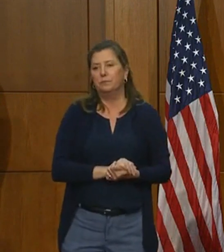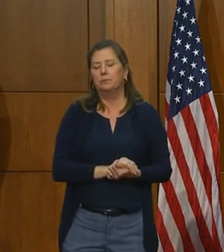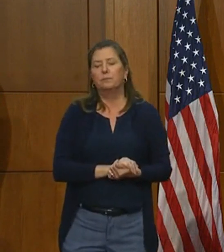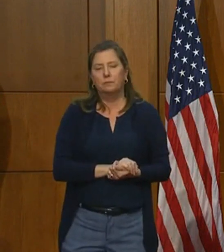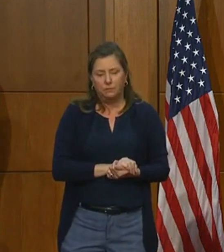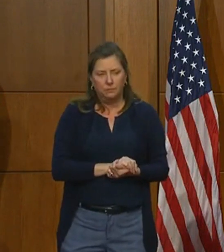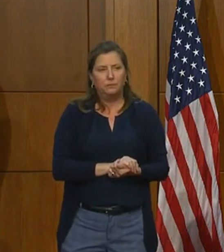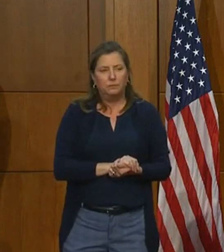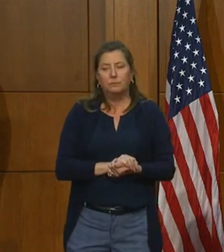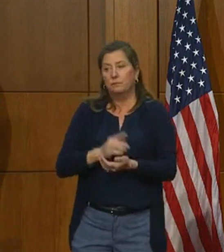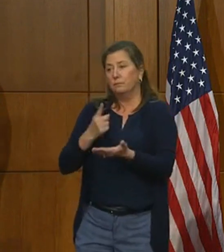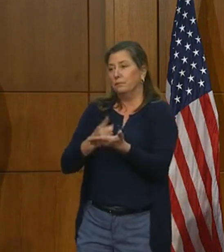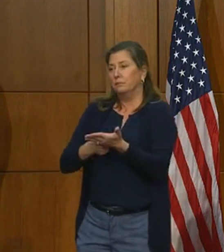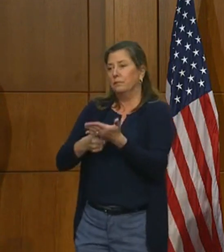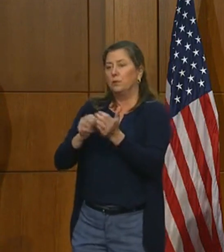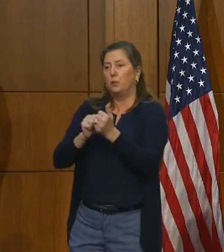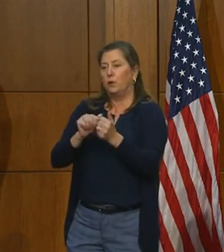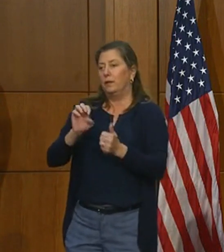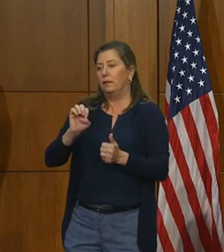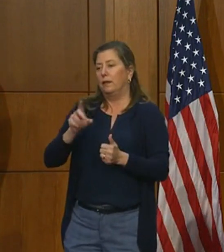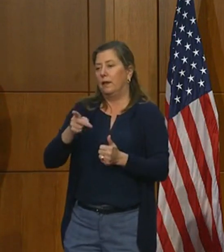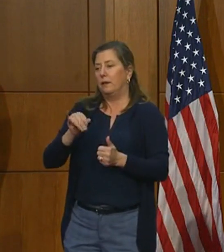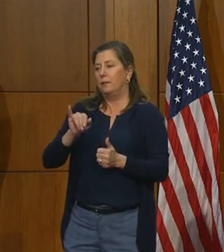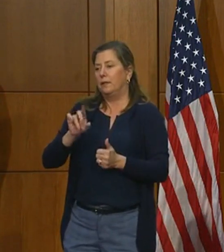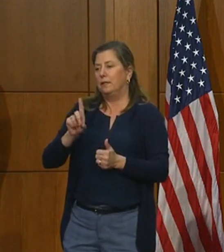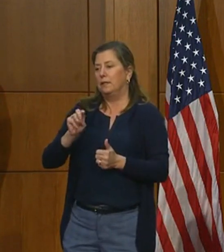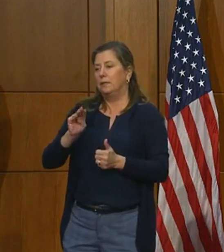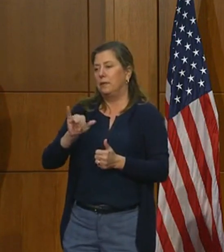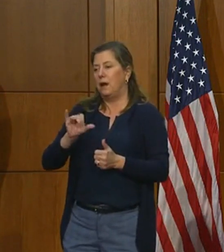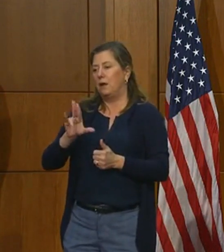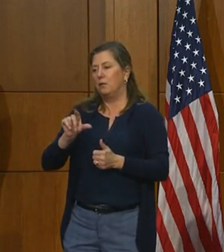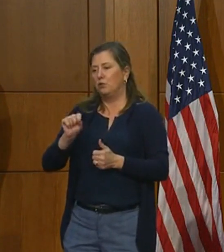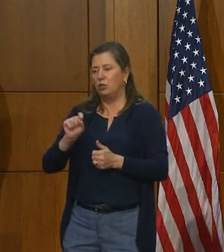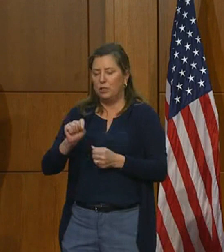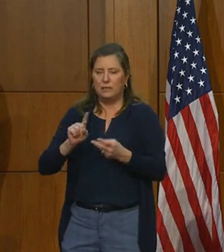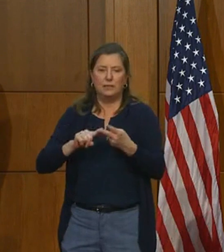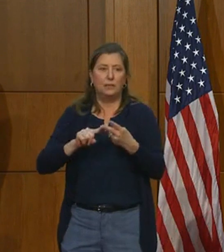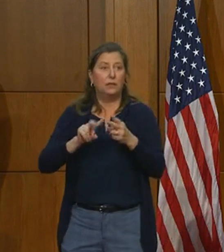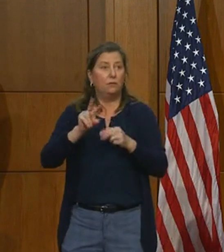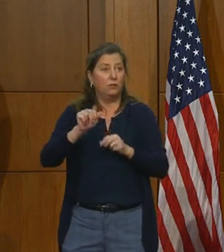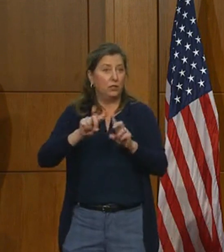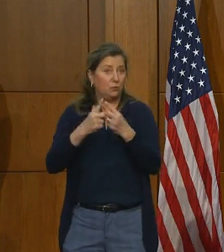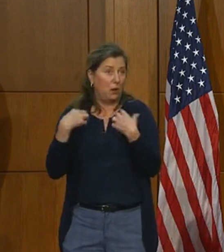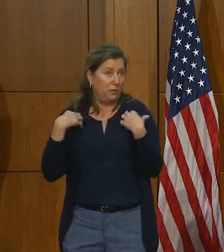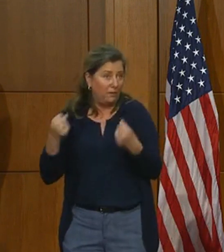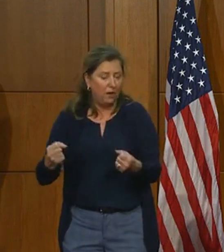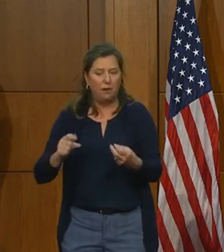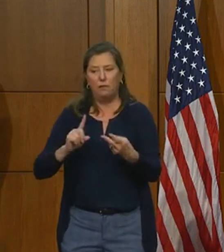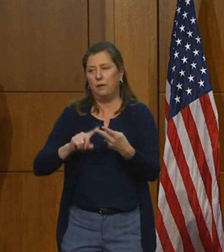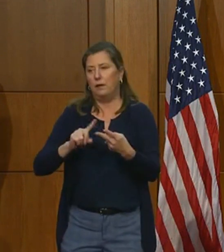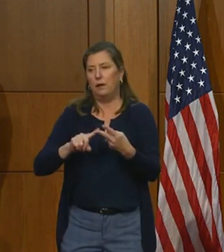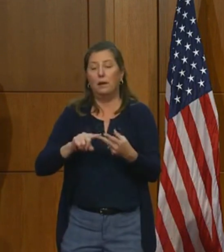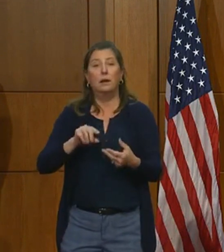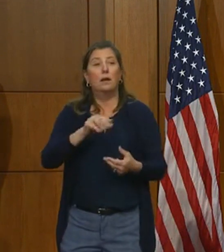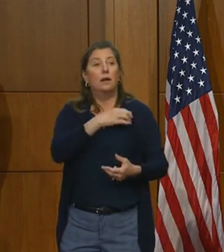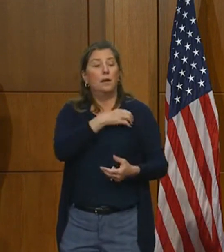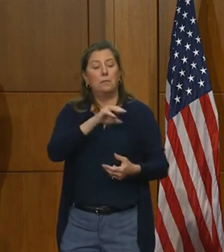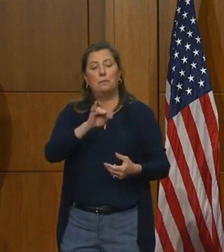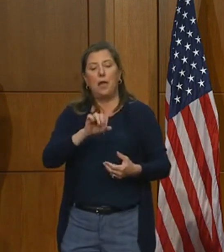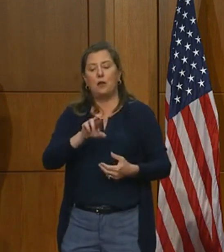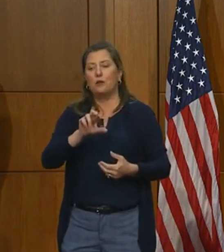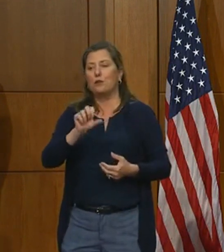our epidemiologist. We talked to our folks at the Virginia Department of Health. We talked to Mayor LeVar